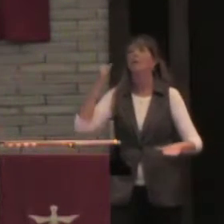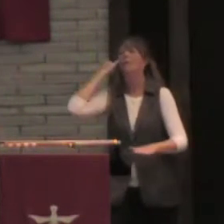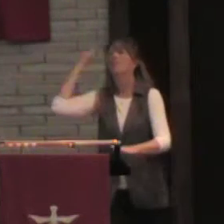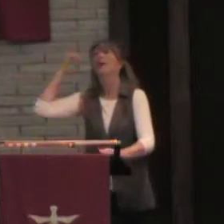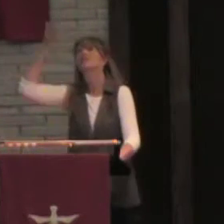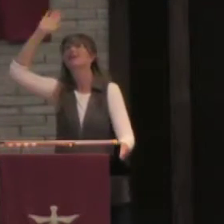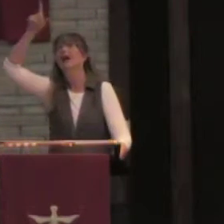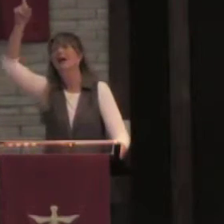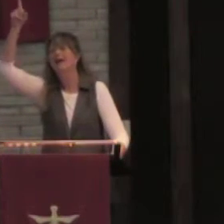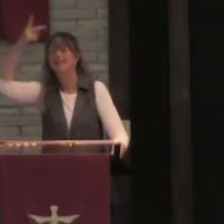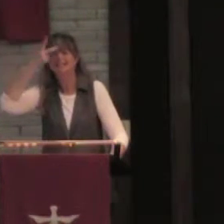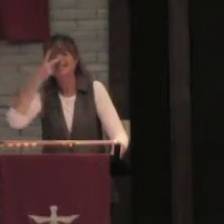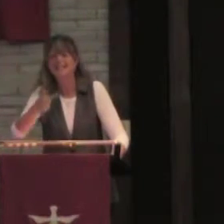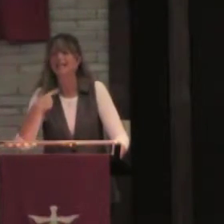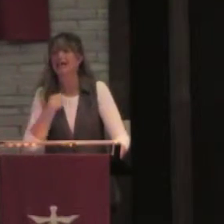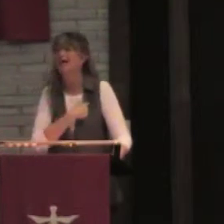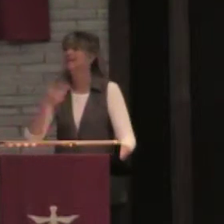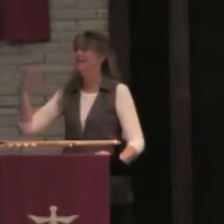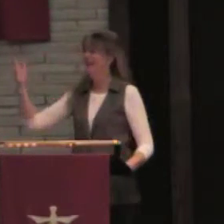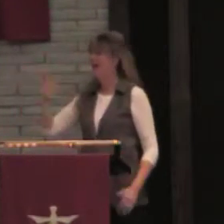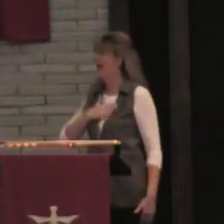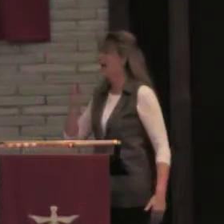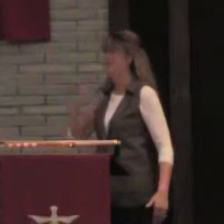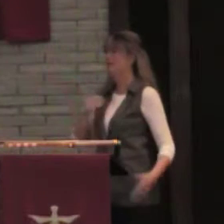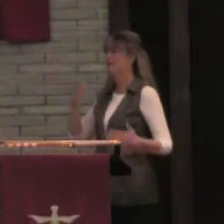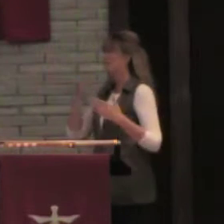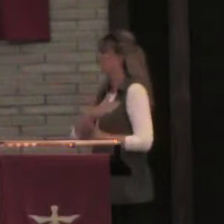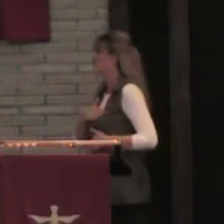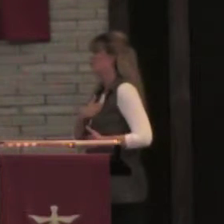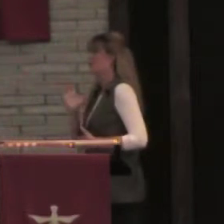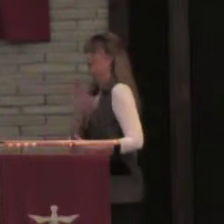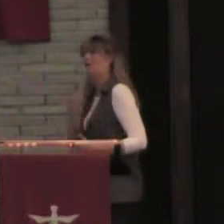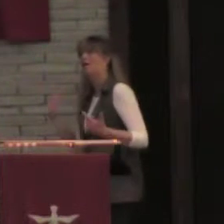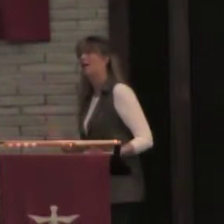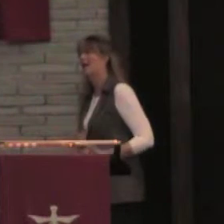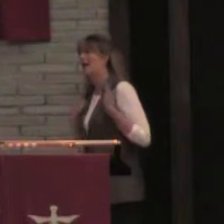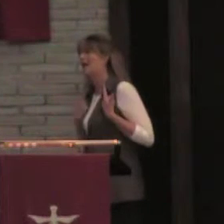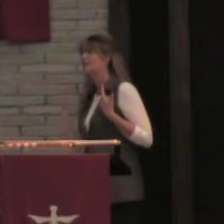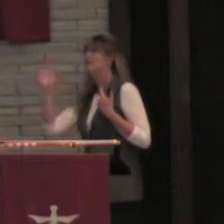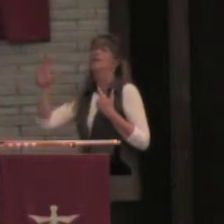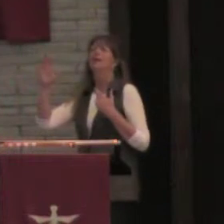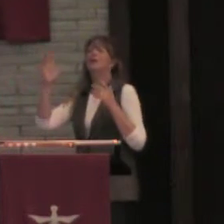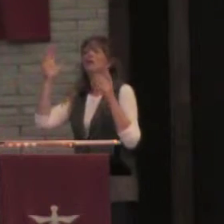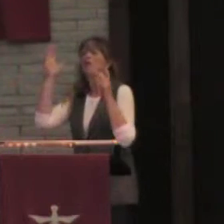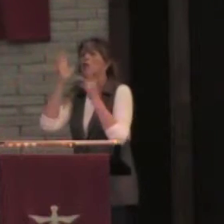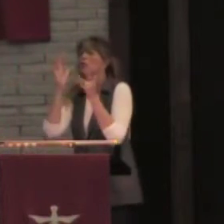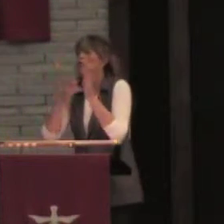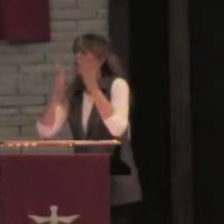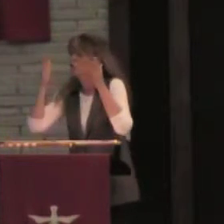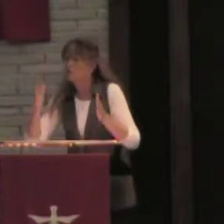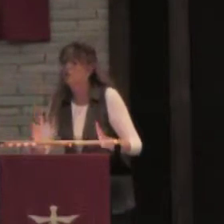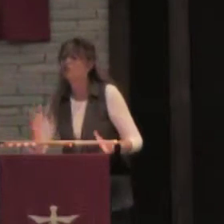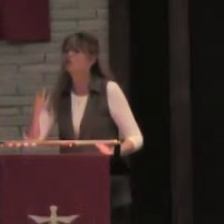If our heart's like that with our children and our grandchildren, can you imagine how God is with us? He wants to see happiness in our